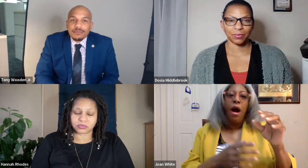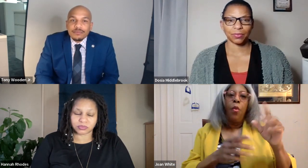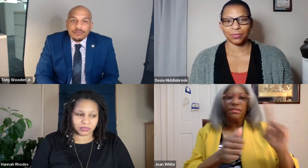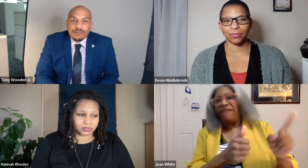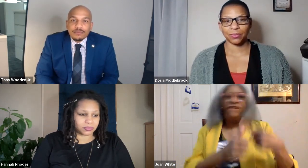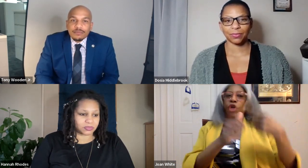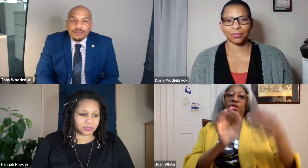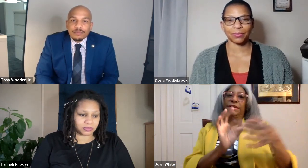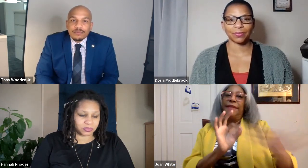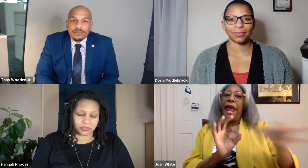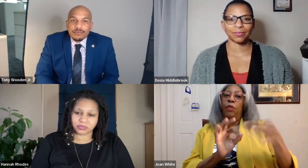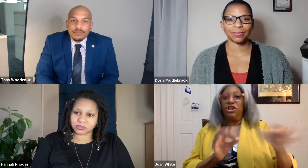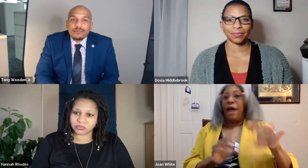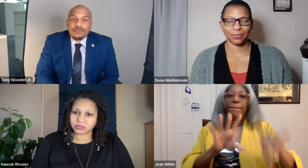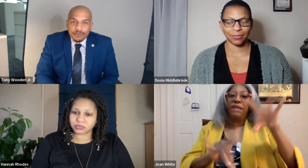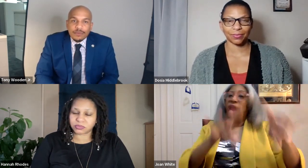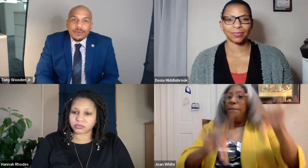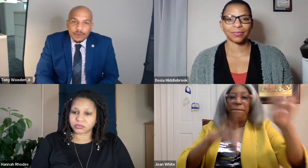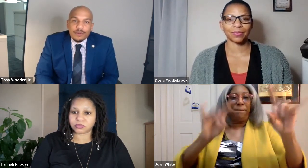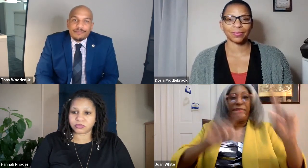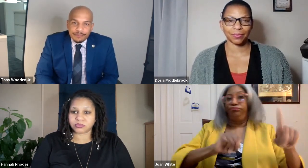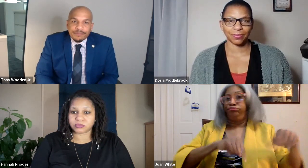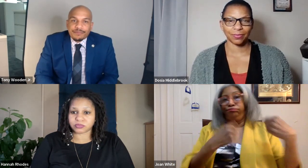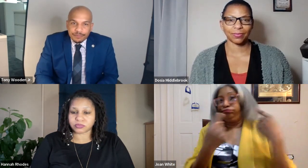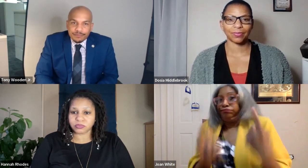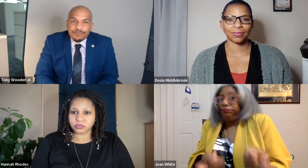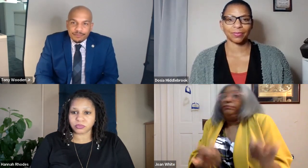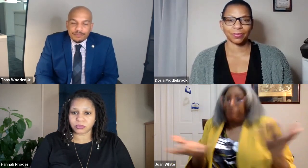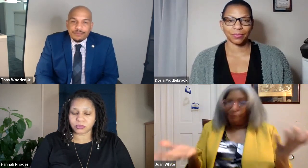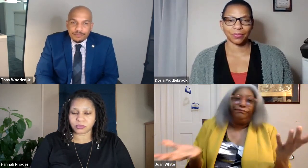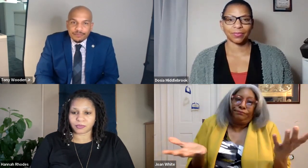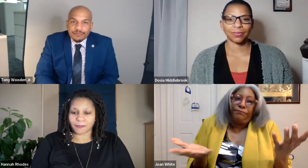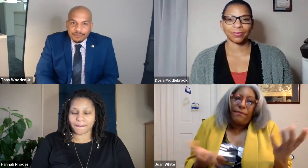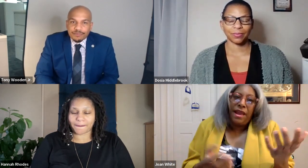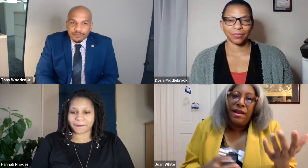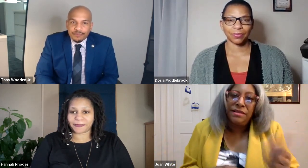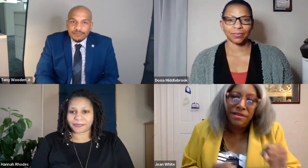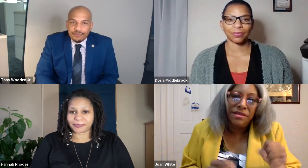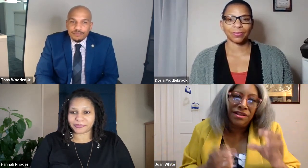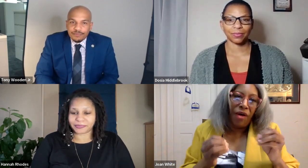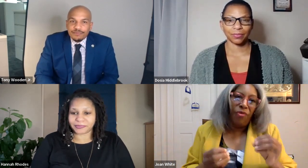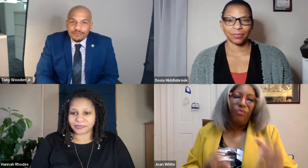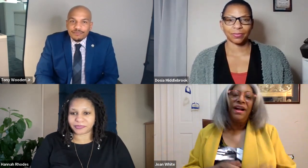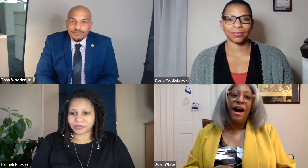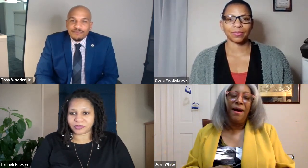significant percentage of my hearing. And I picked up sign language and I've used sign language ever since.